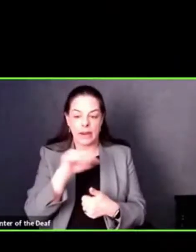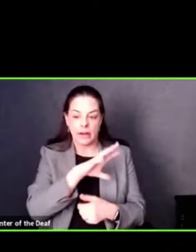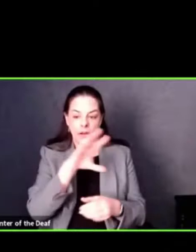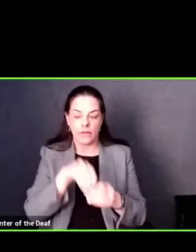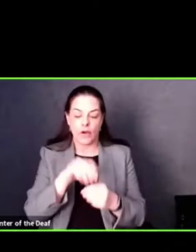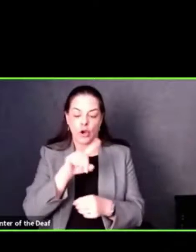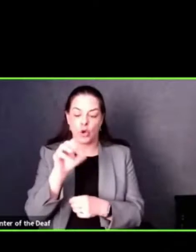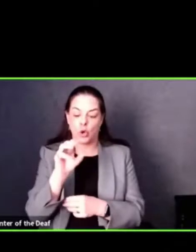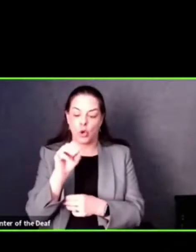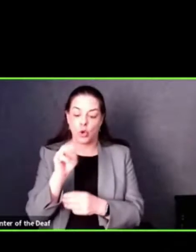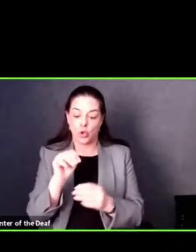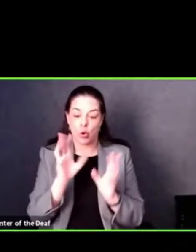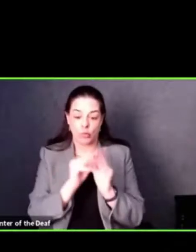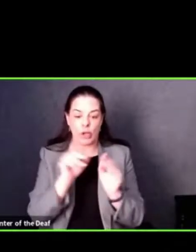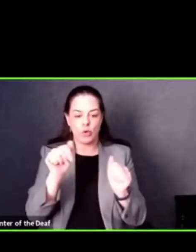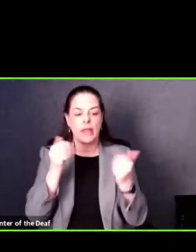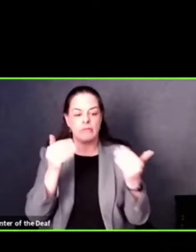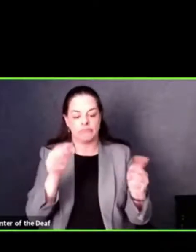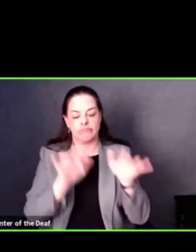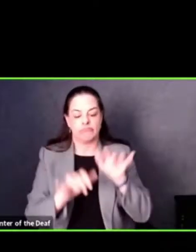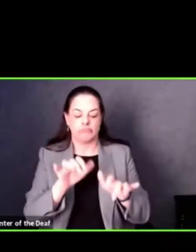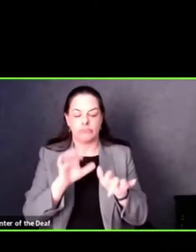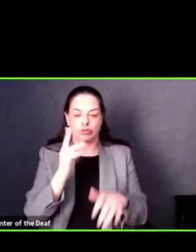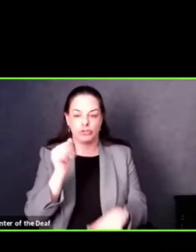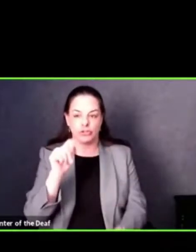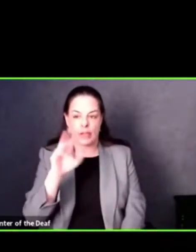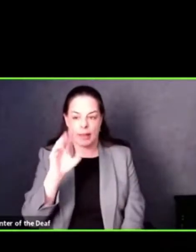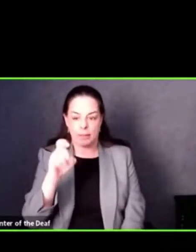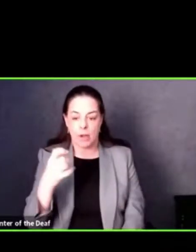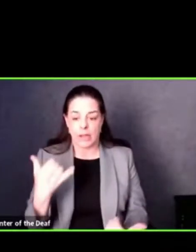our Zoom briefing, you may go ahead and submit your questions now.